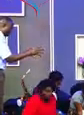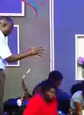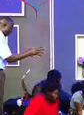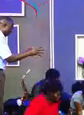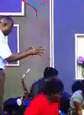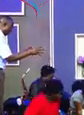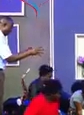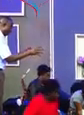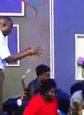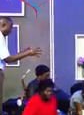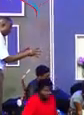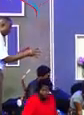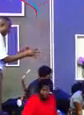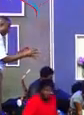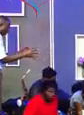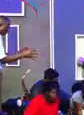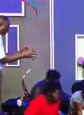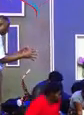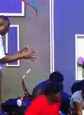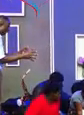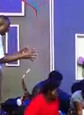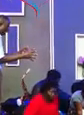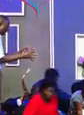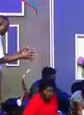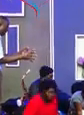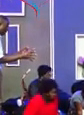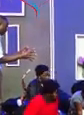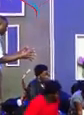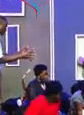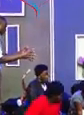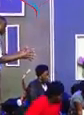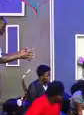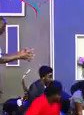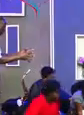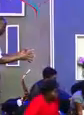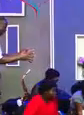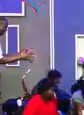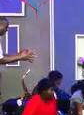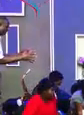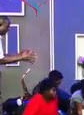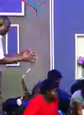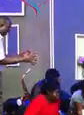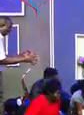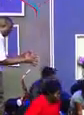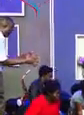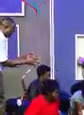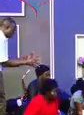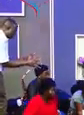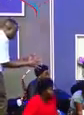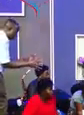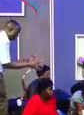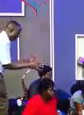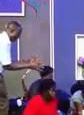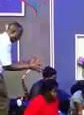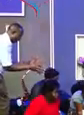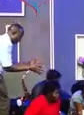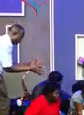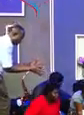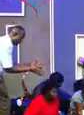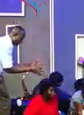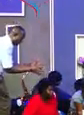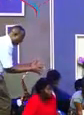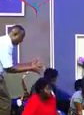yangokya ebigere by'omuweerezaawo yangokya ebigere by'ennyumba ye wakati mu bitositosi wakati mu